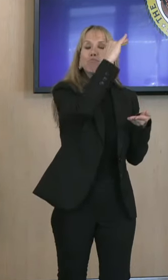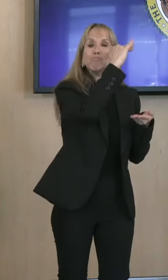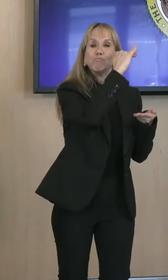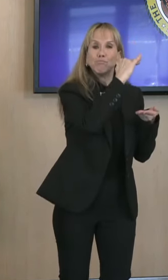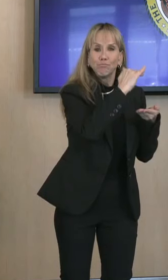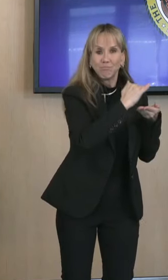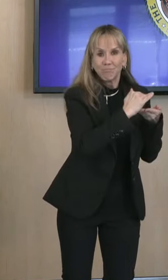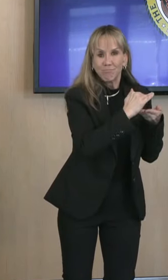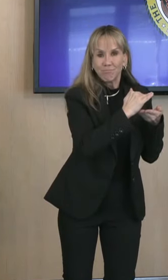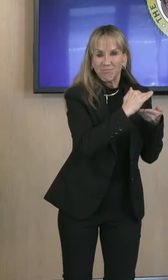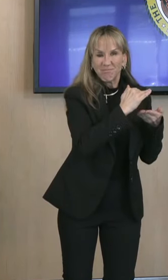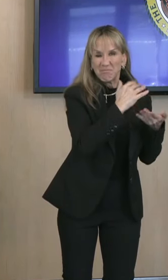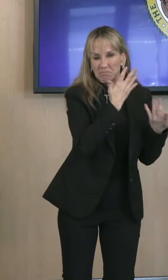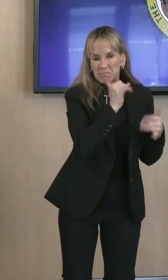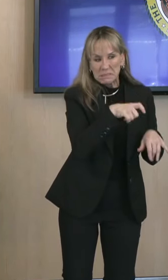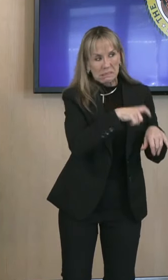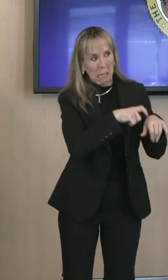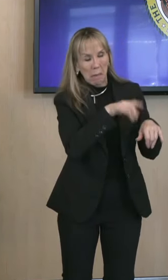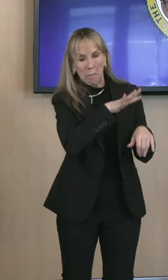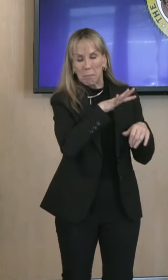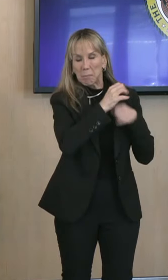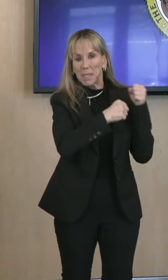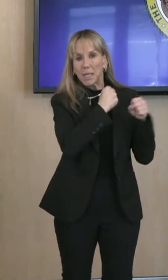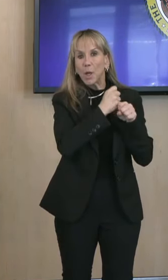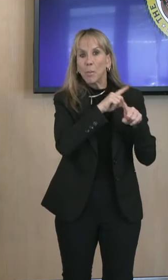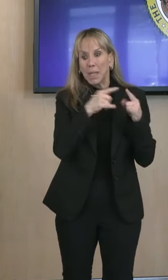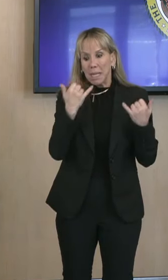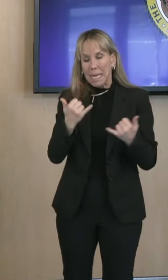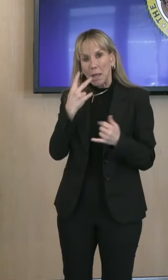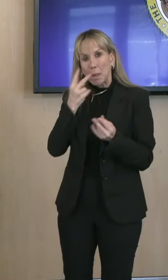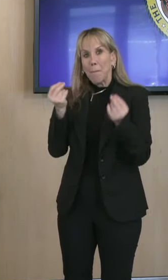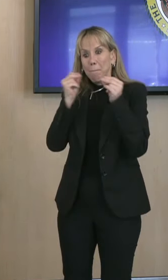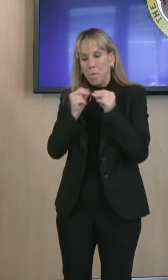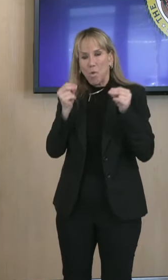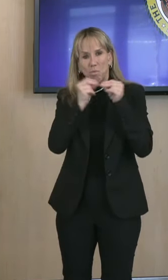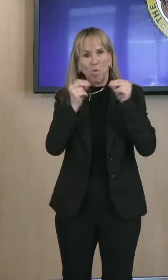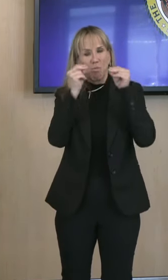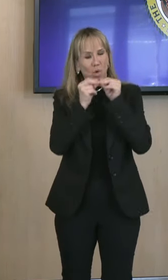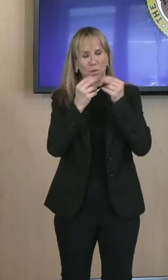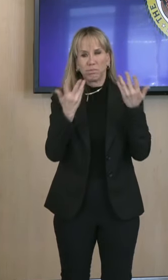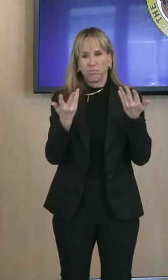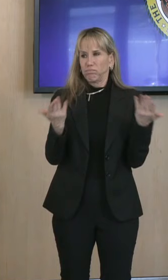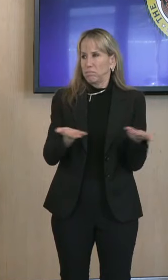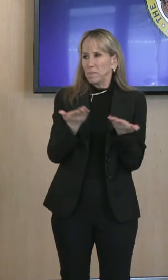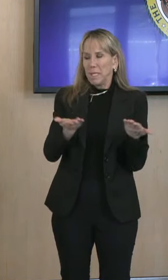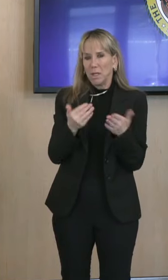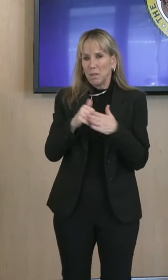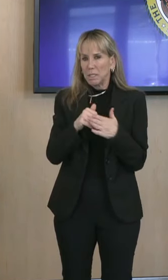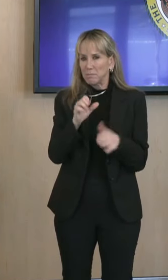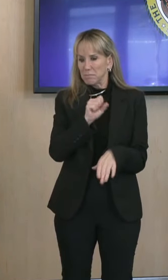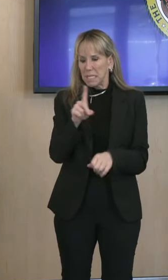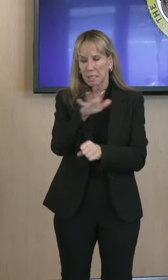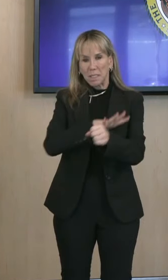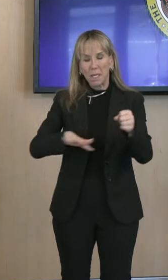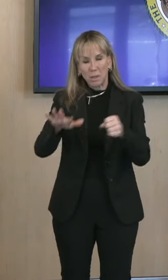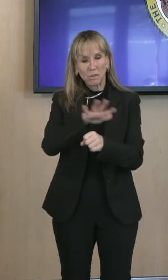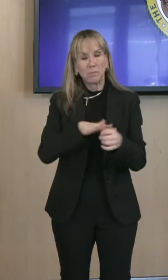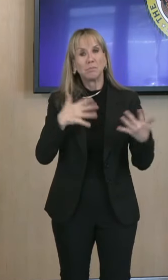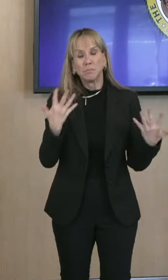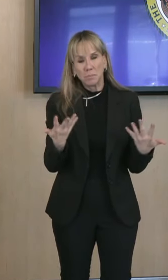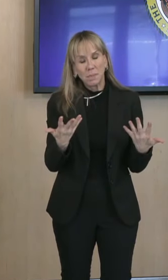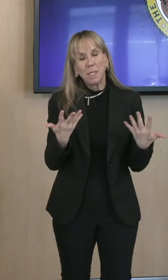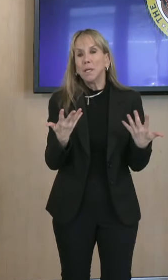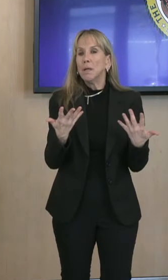with the increasing numbers of confirmed cases and transmission happening in our community, yes, it is